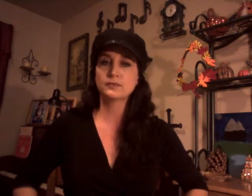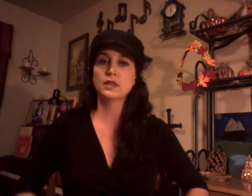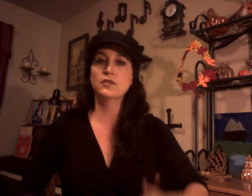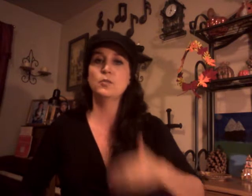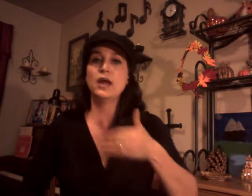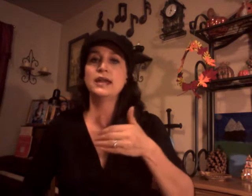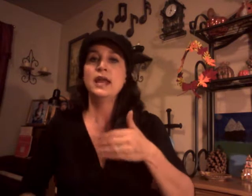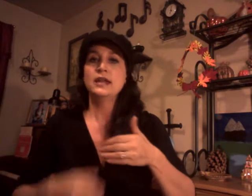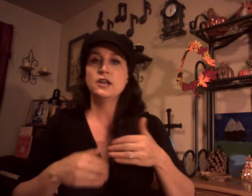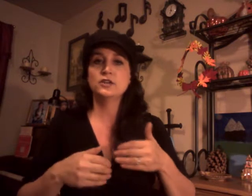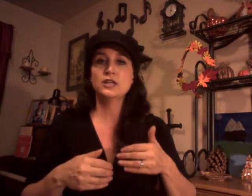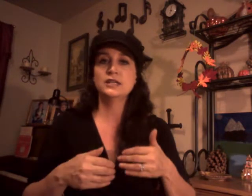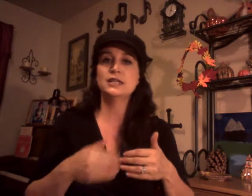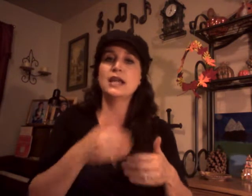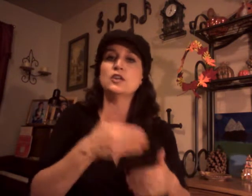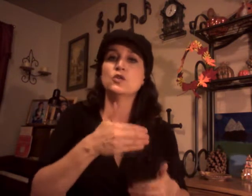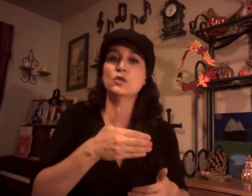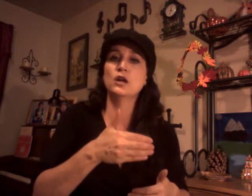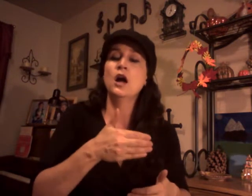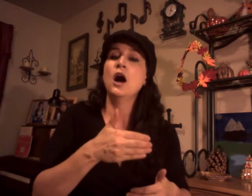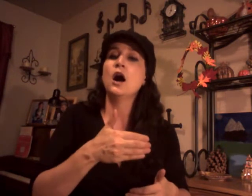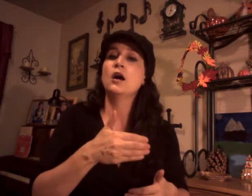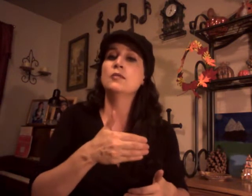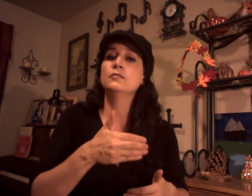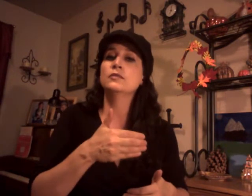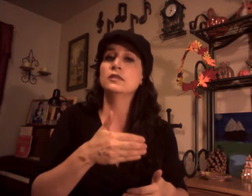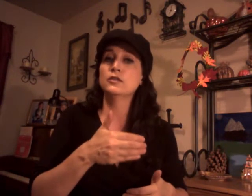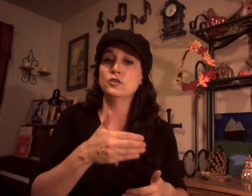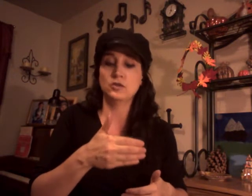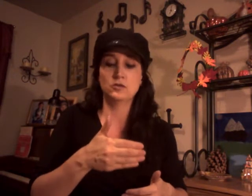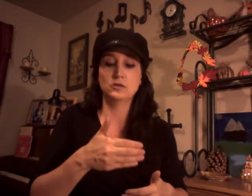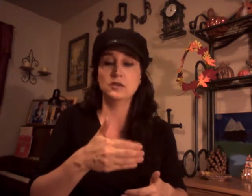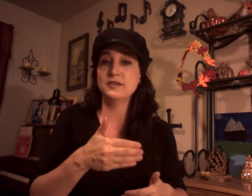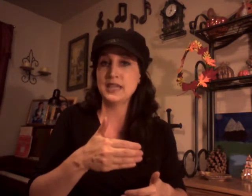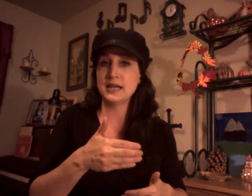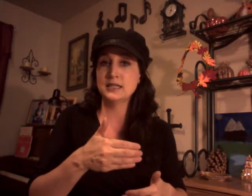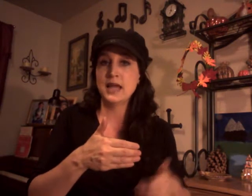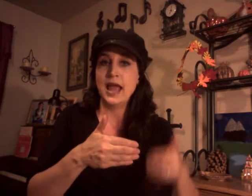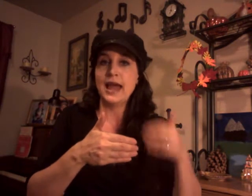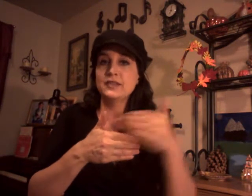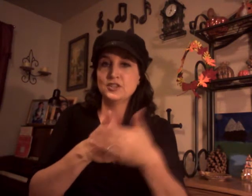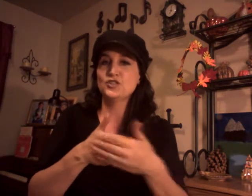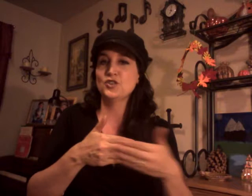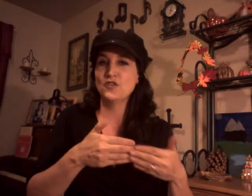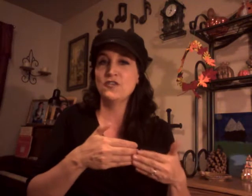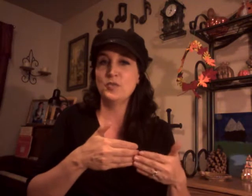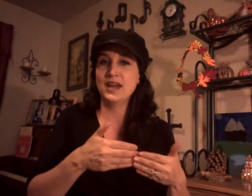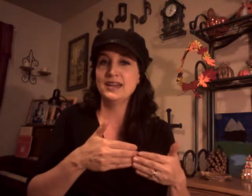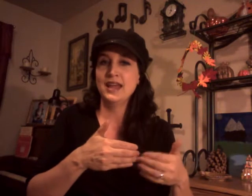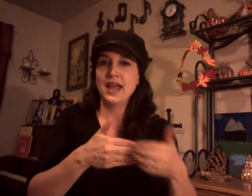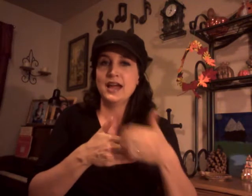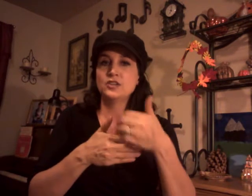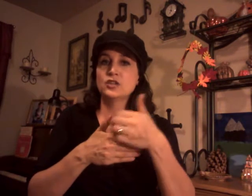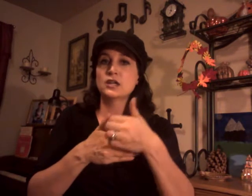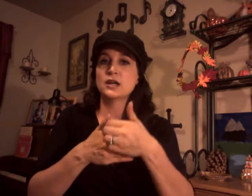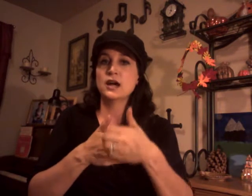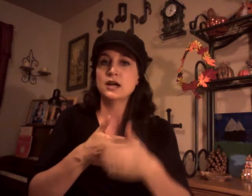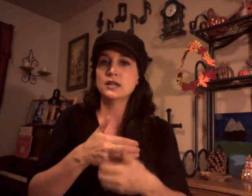the bread. Now you're going to take your left hand, and this is your loaf of bread, and you're going to cut it.